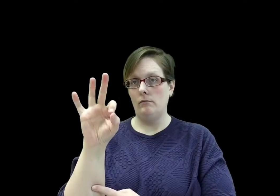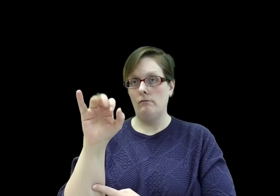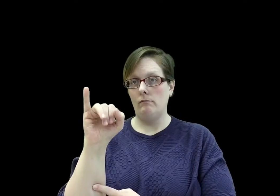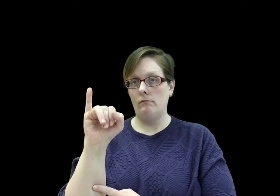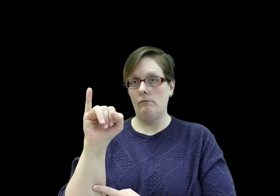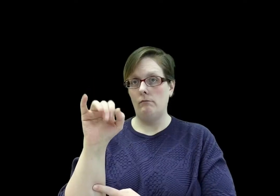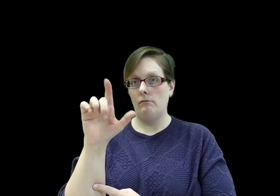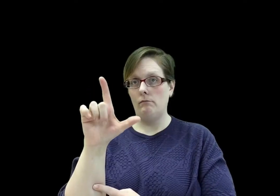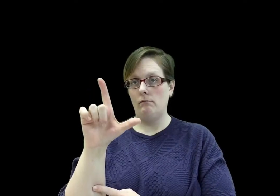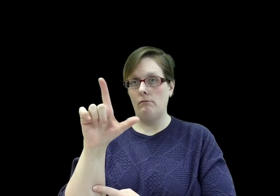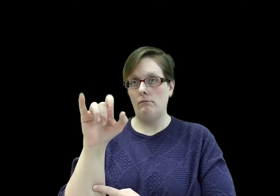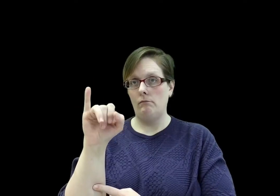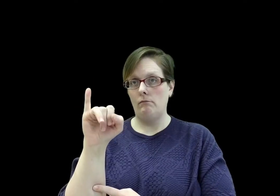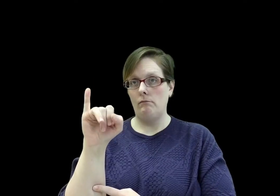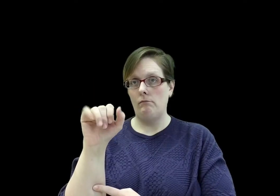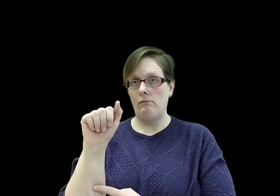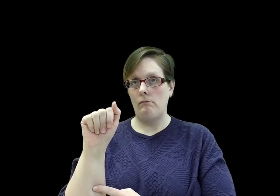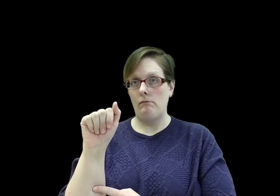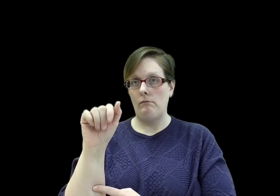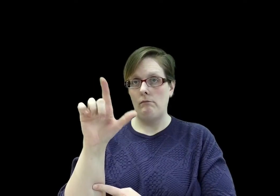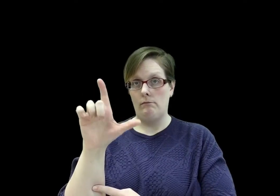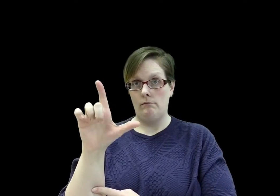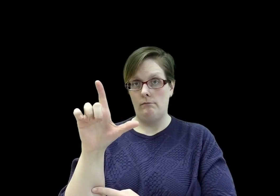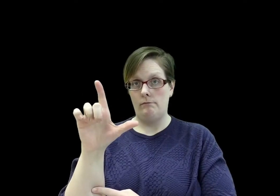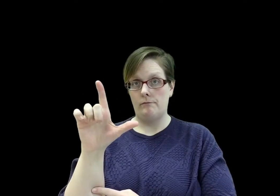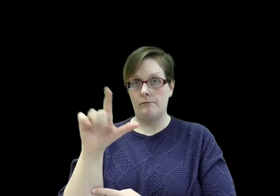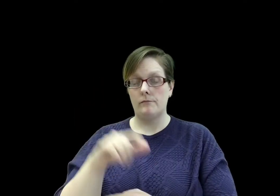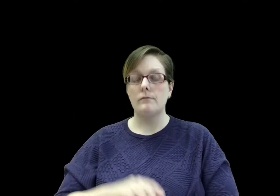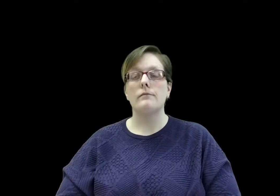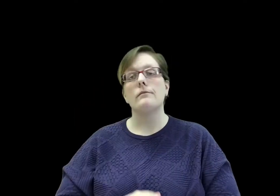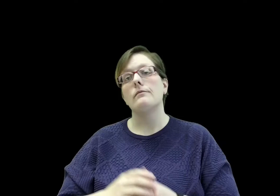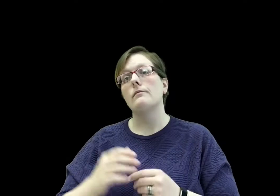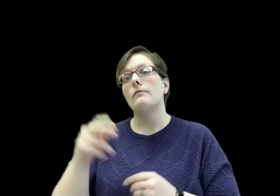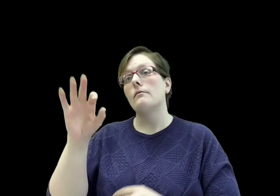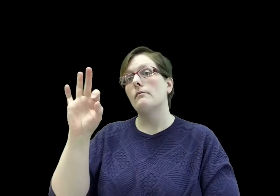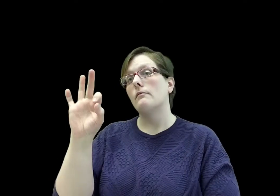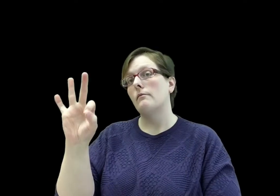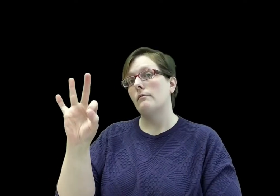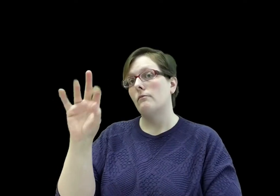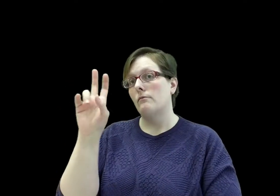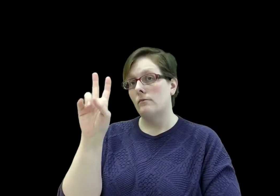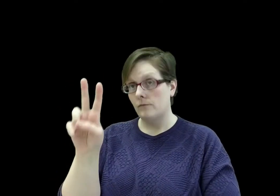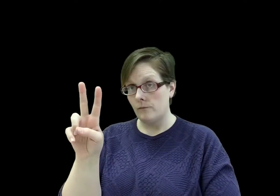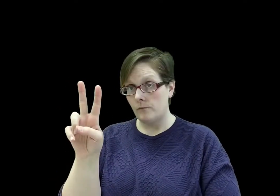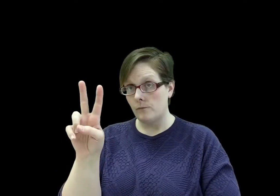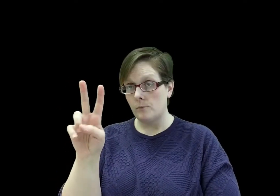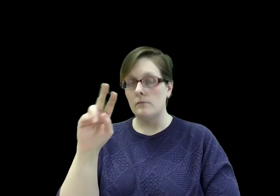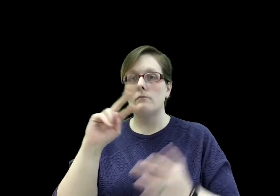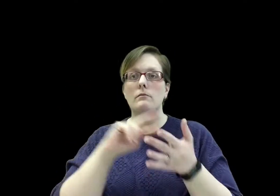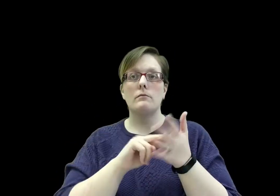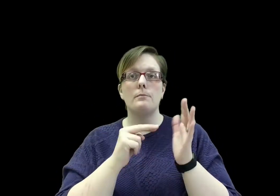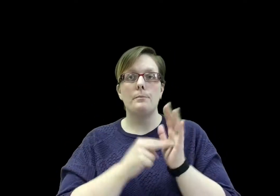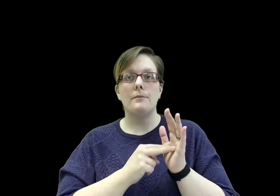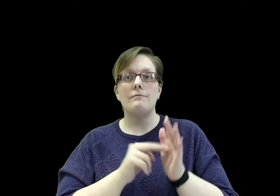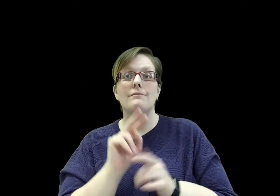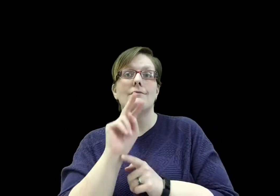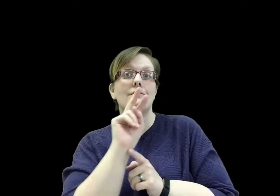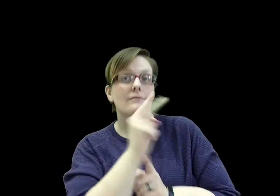word F is filial. F2 is the